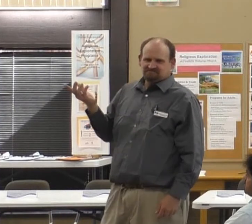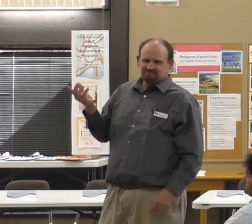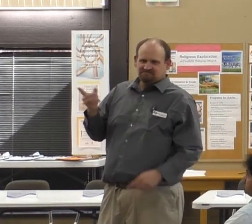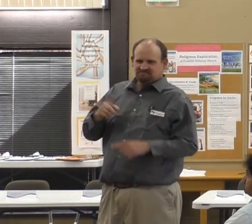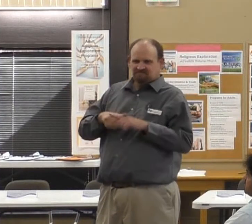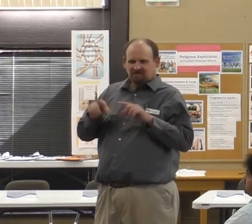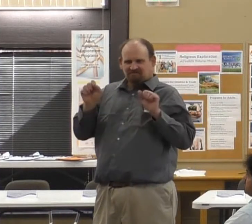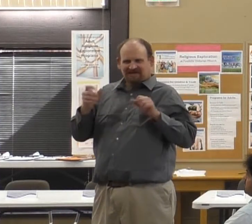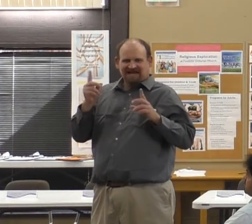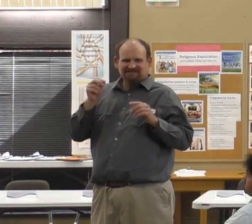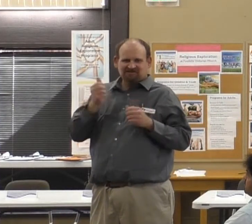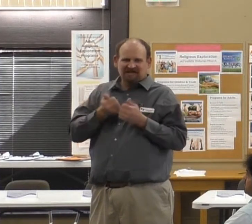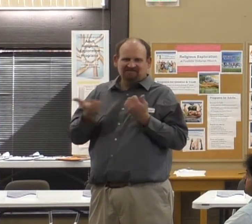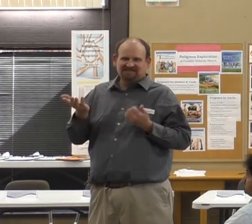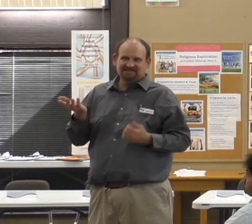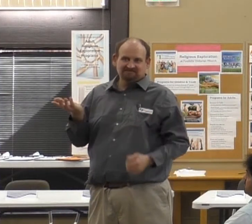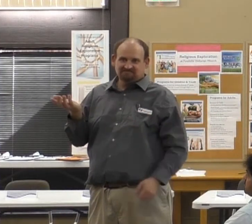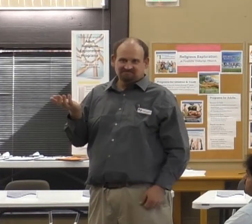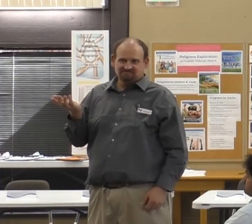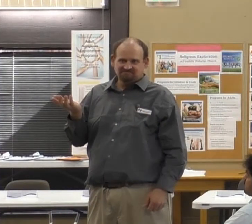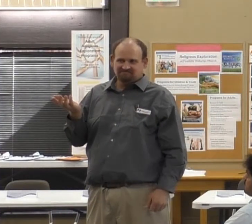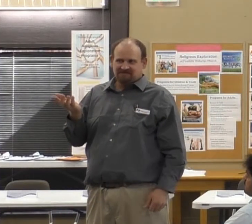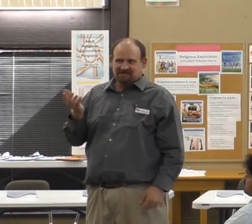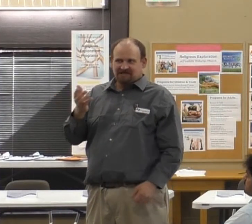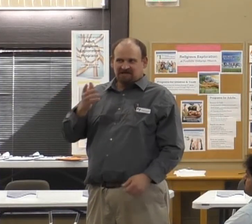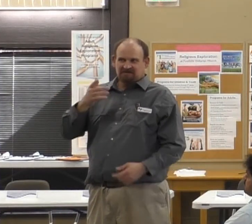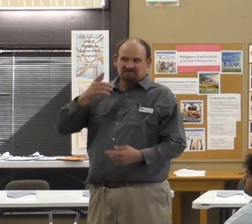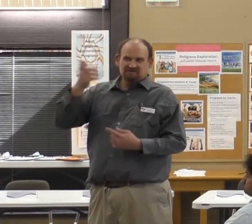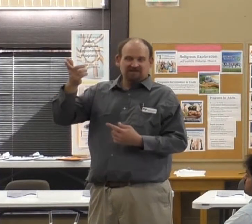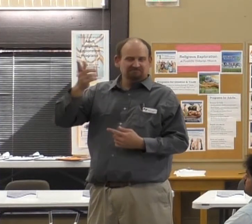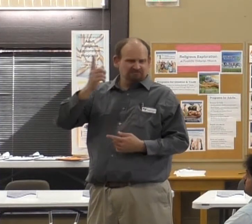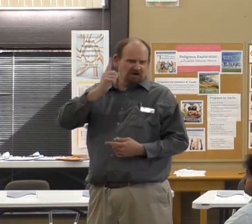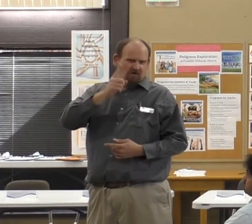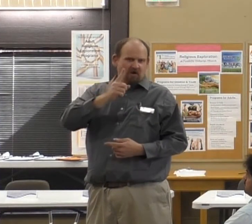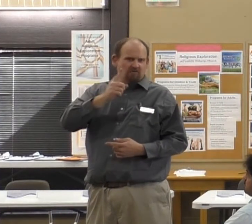Really, we just can't hear. But we can do everything else.